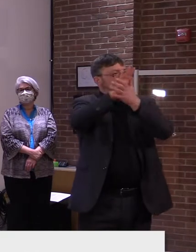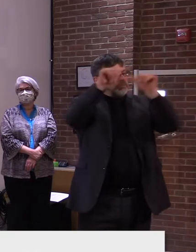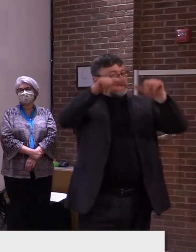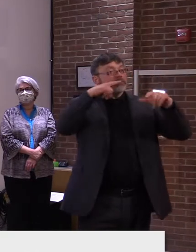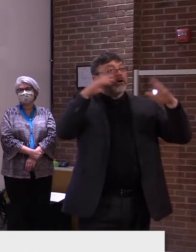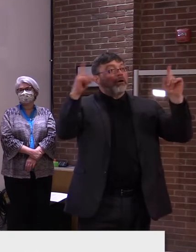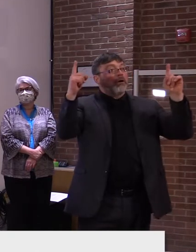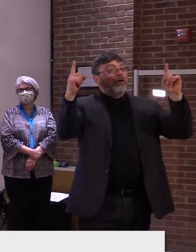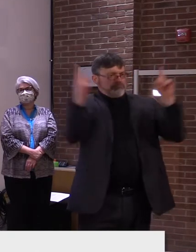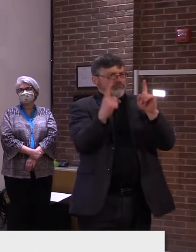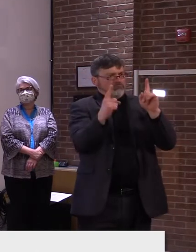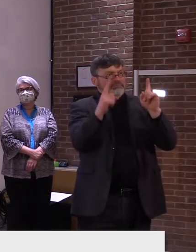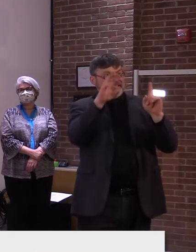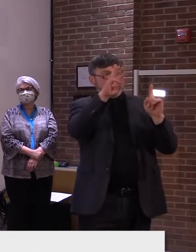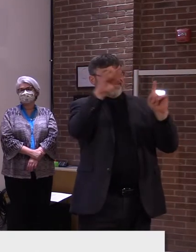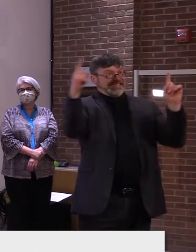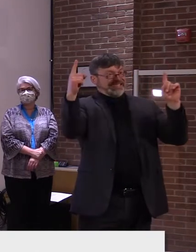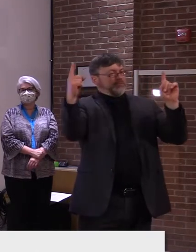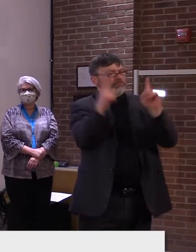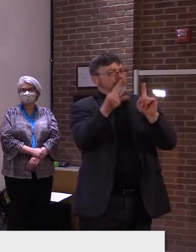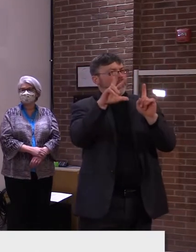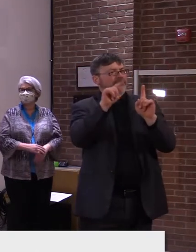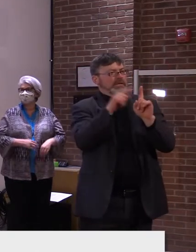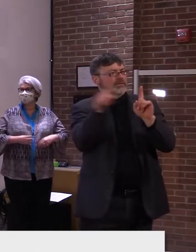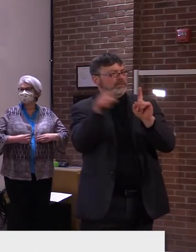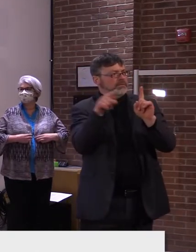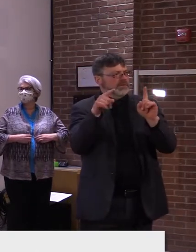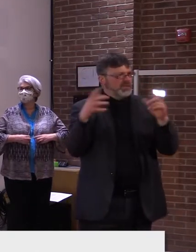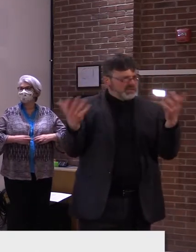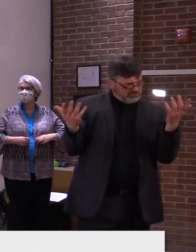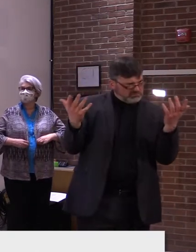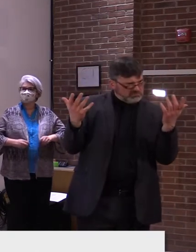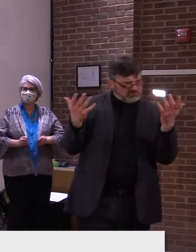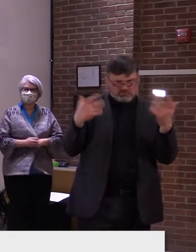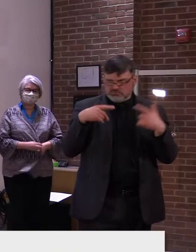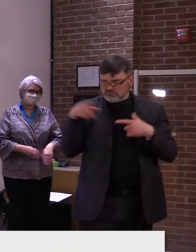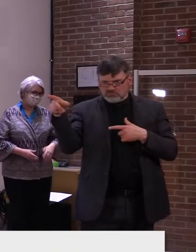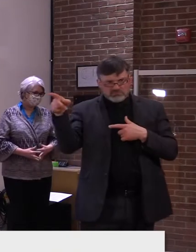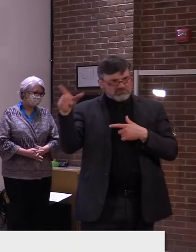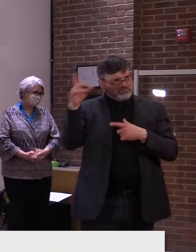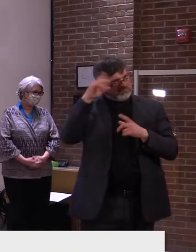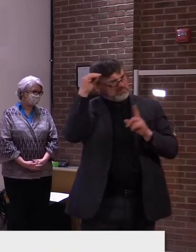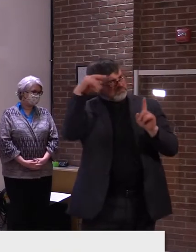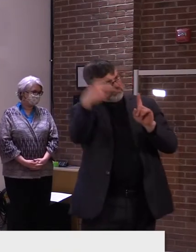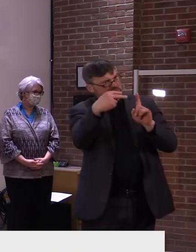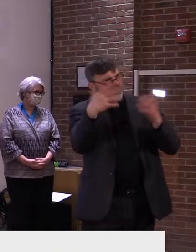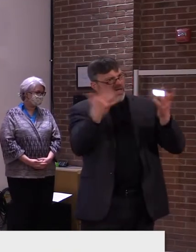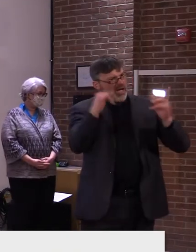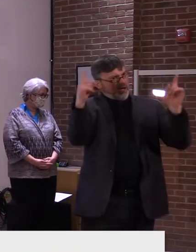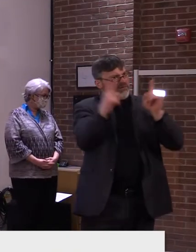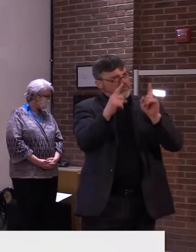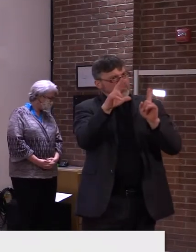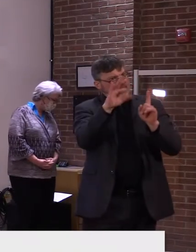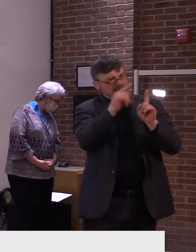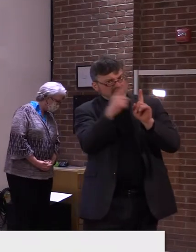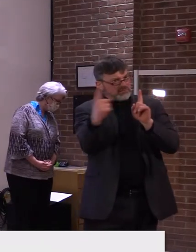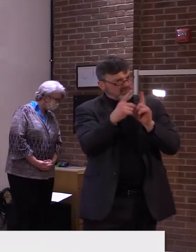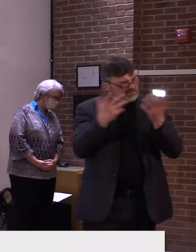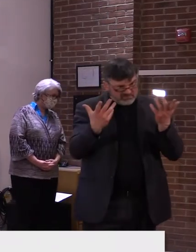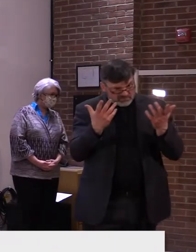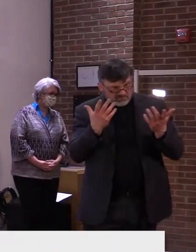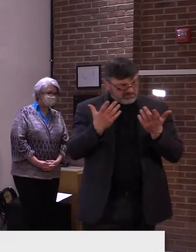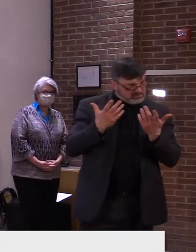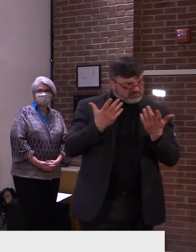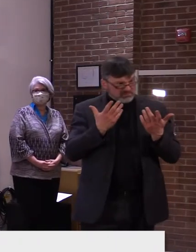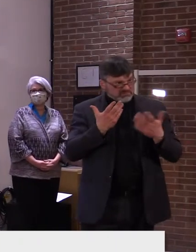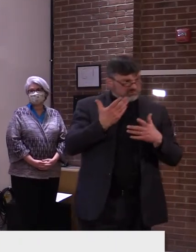feelings about those guidelines? You know, I watched Dr. Fauci, I think it was last weekend, and he was predicting that maybe the